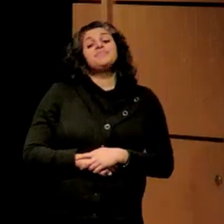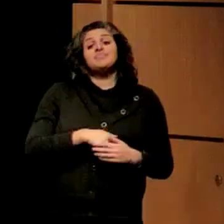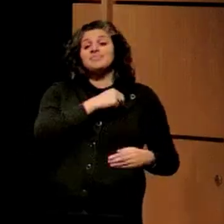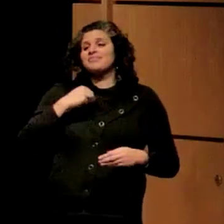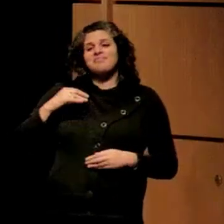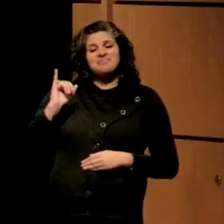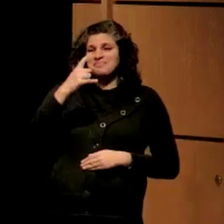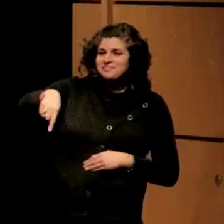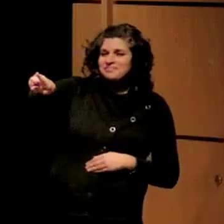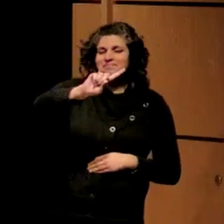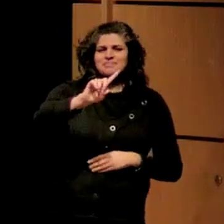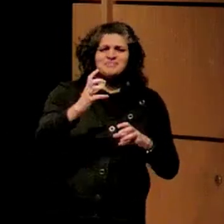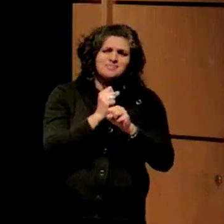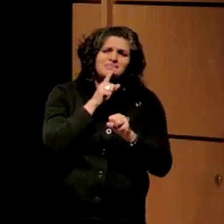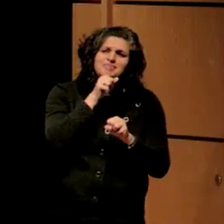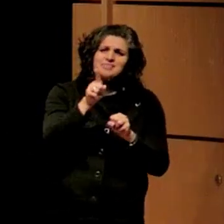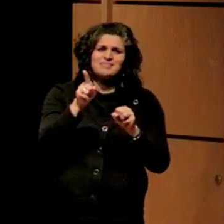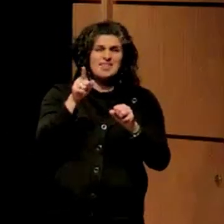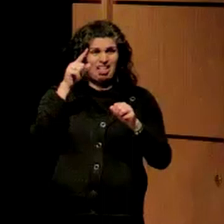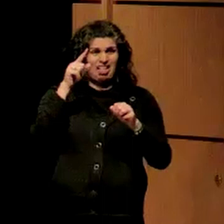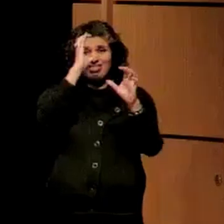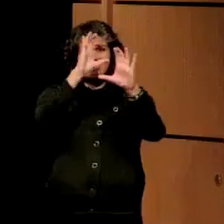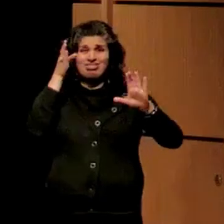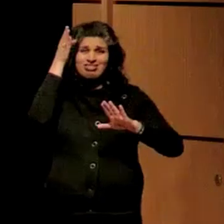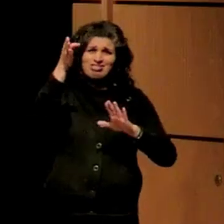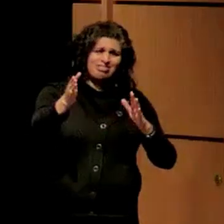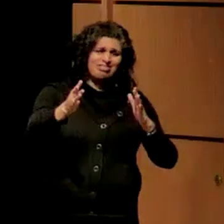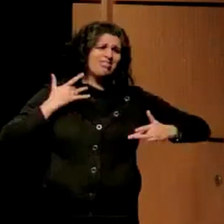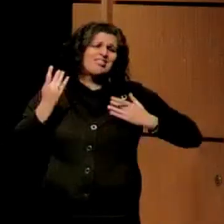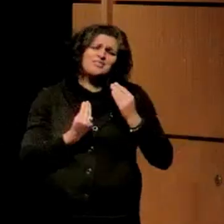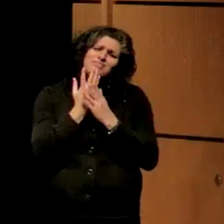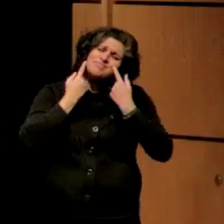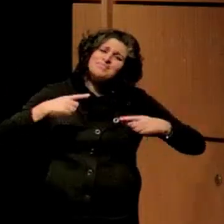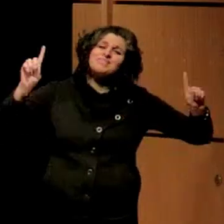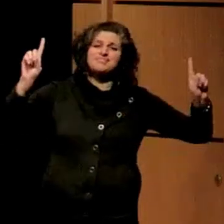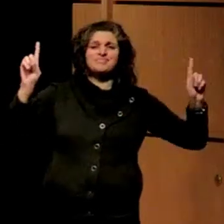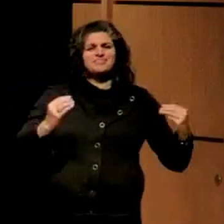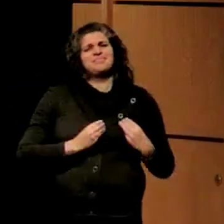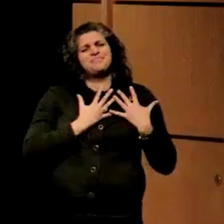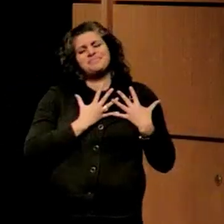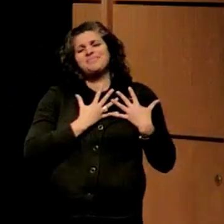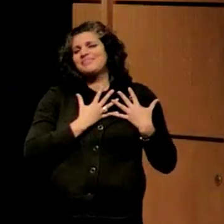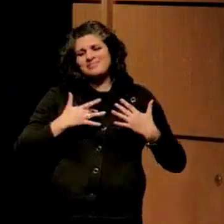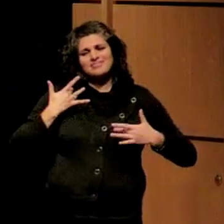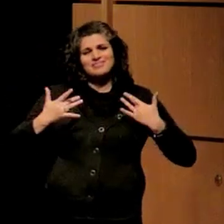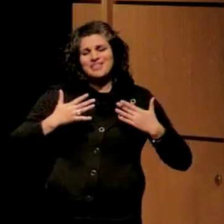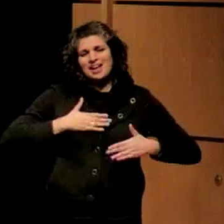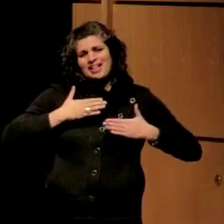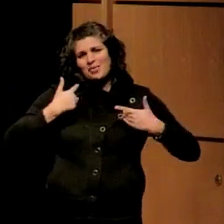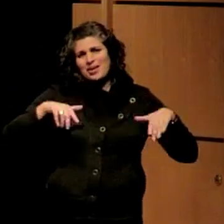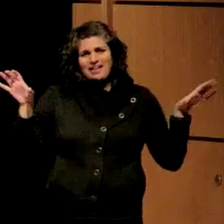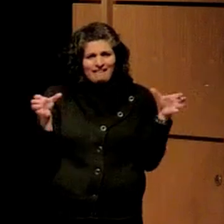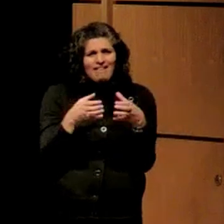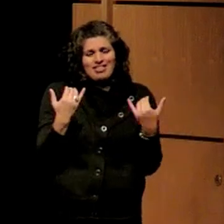Members like you ensure a thriving future for the arts, education, and inspiring moments. I'm glad we can gather in person